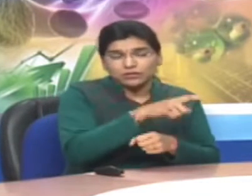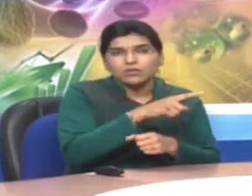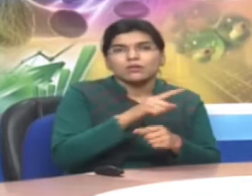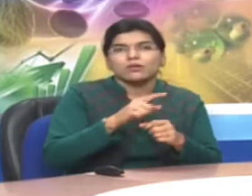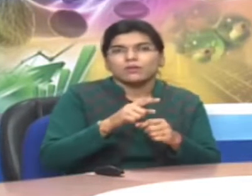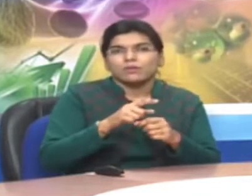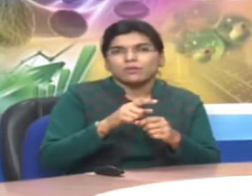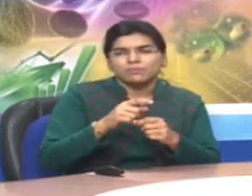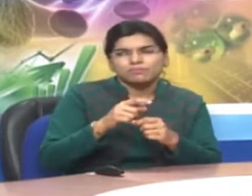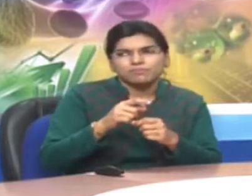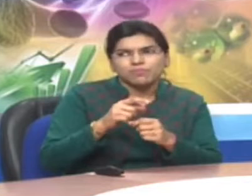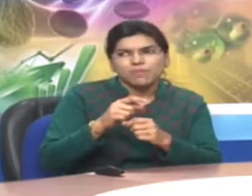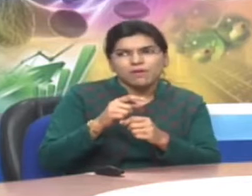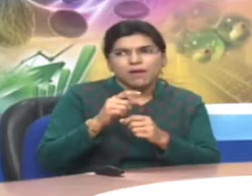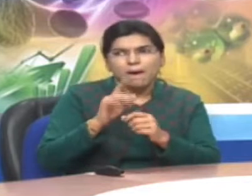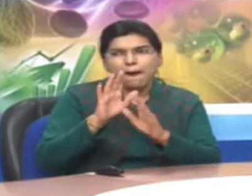Gerard was a mystery man.